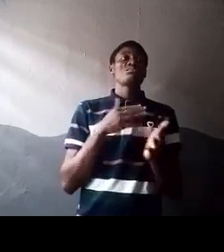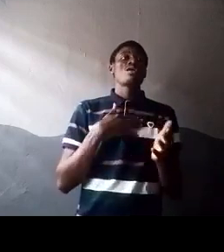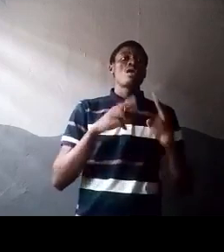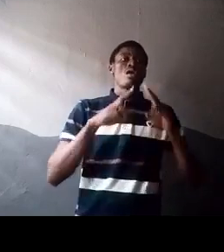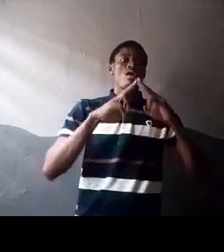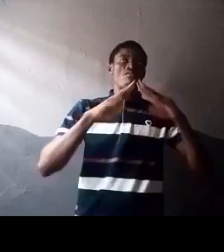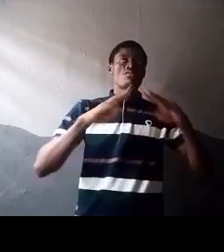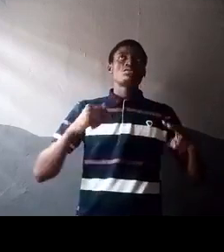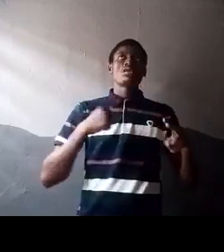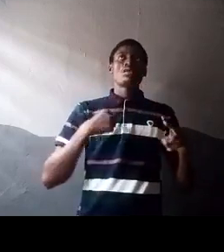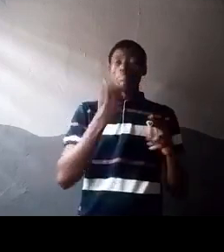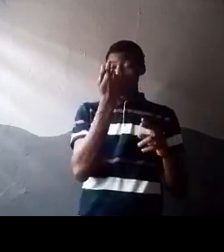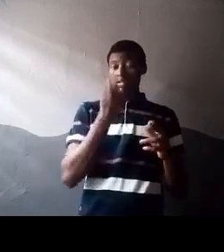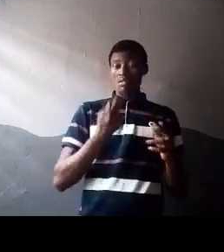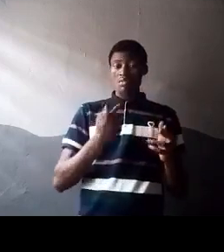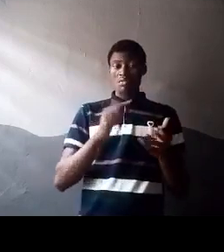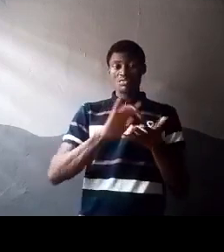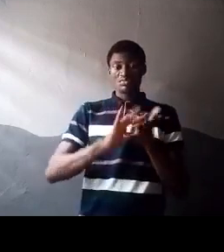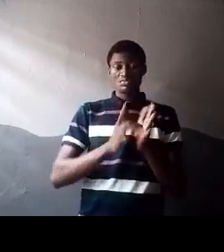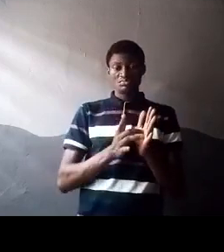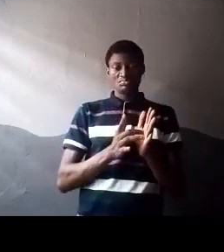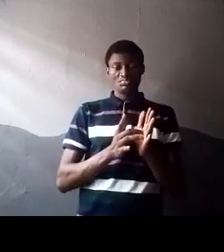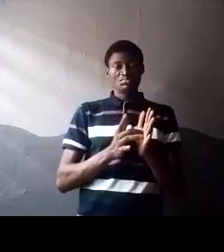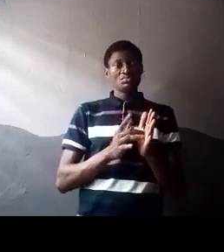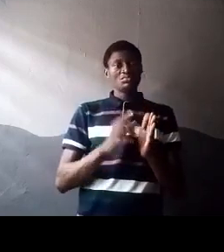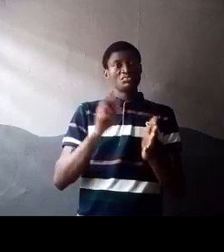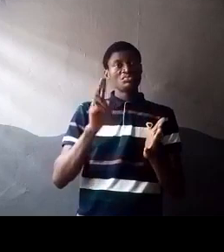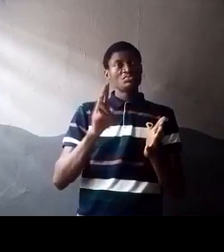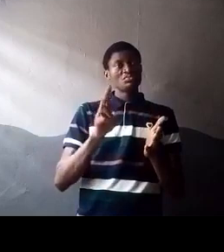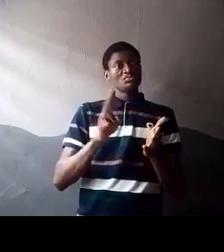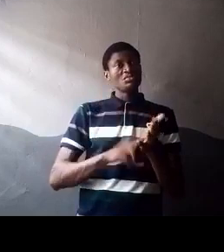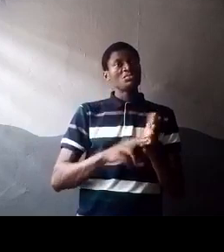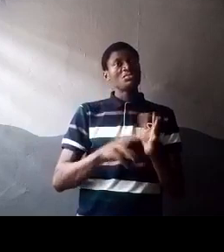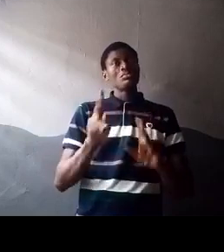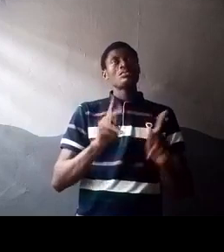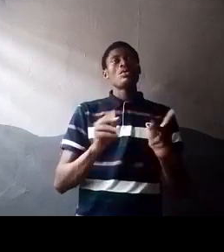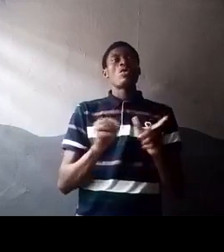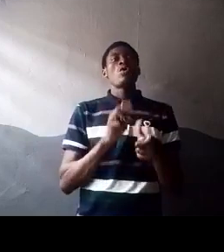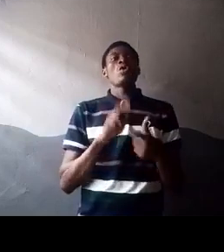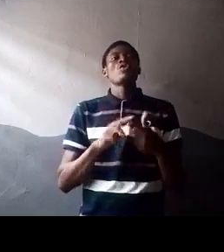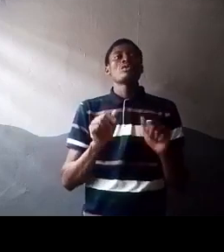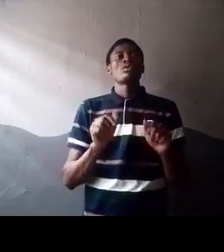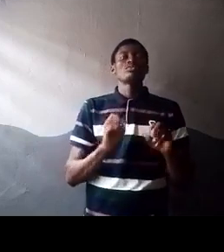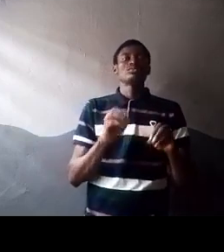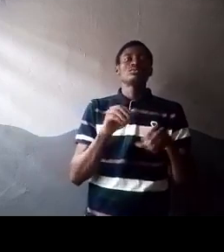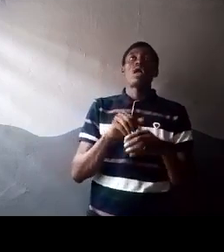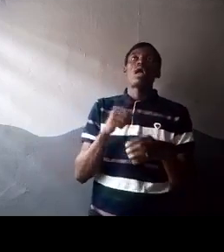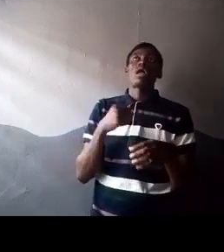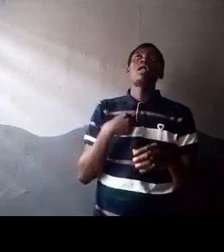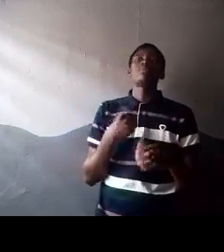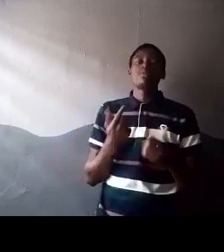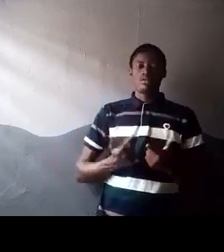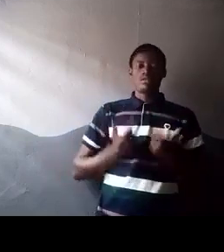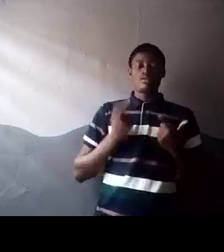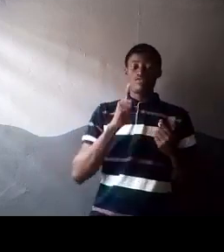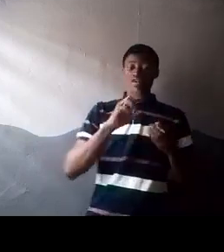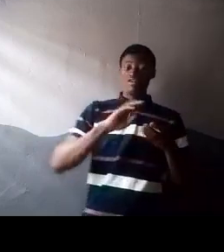in your essay, you're going to say you were in a community where there was only one health center for